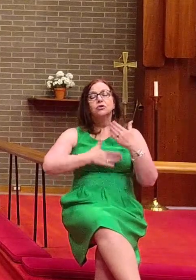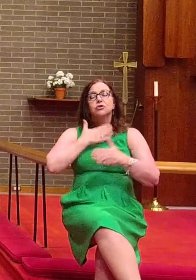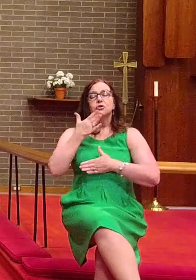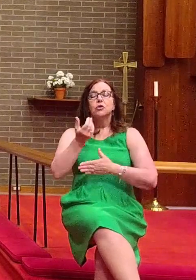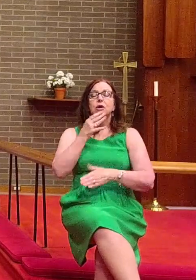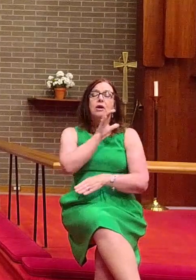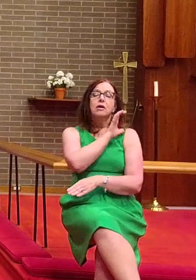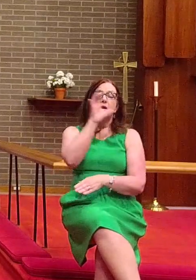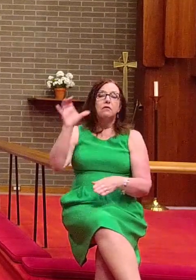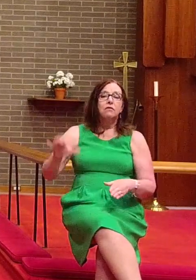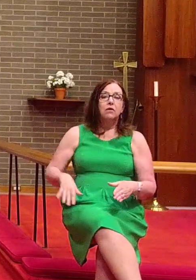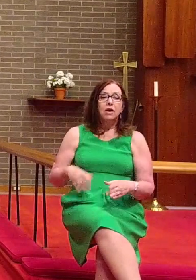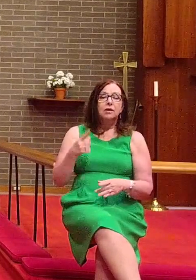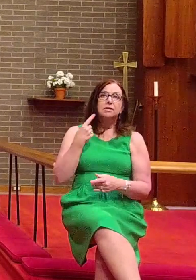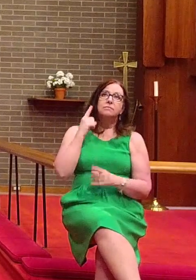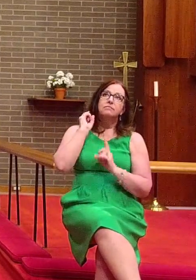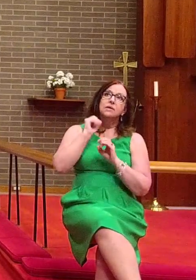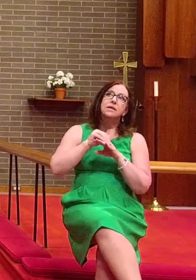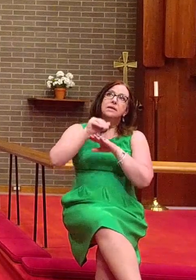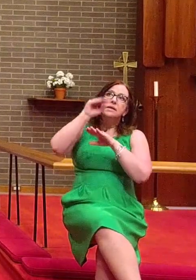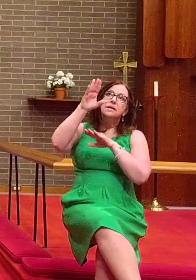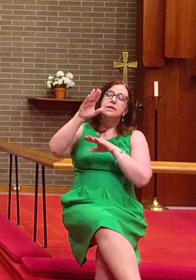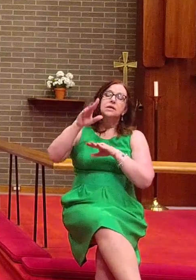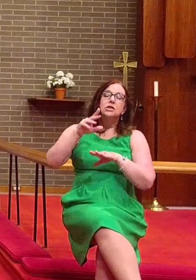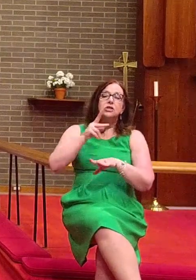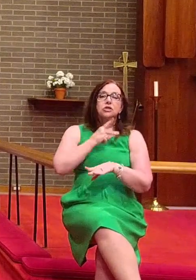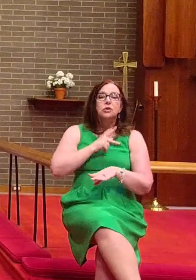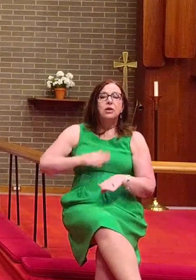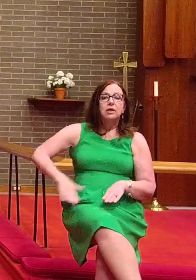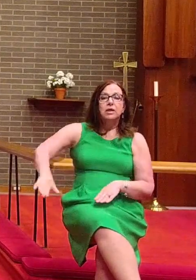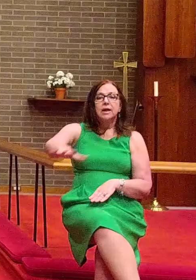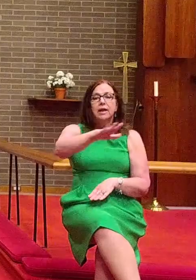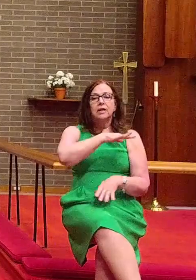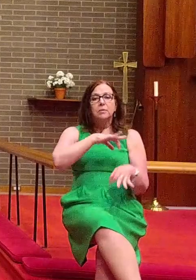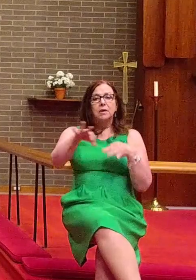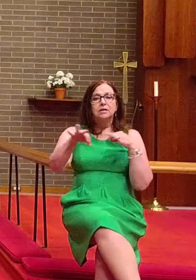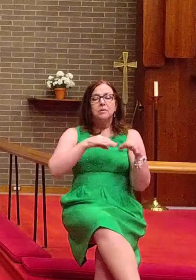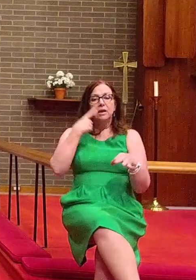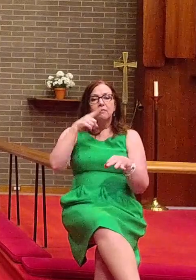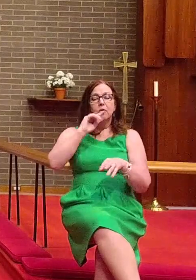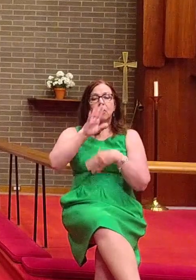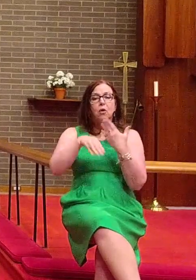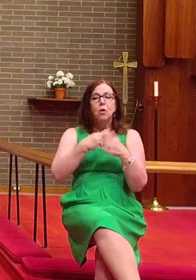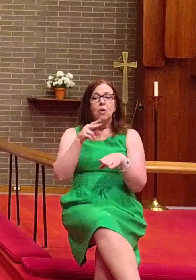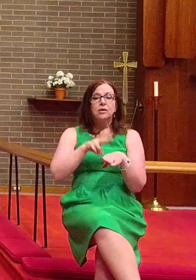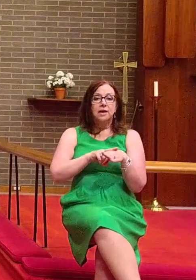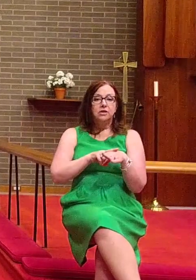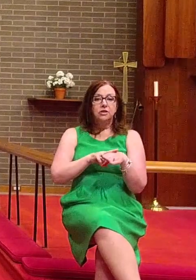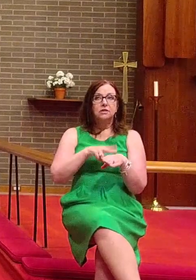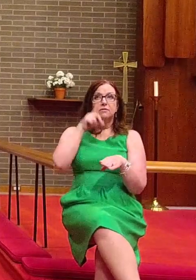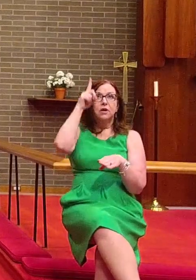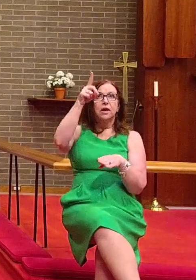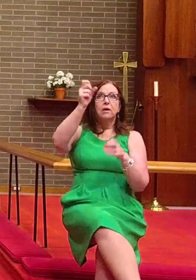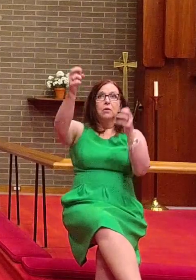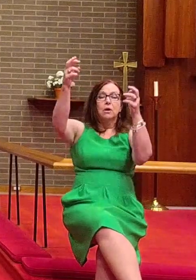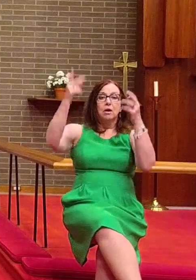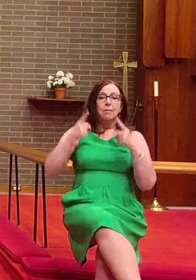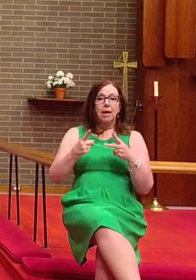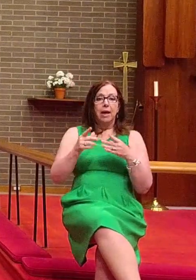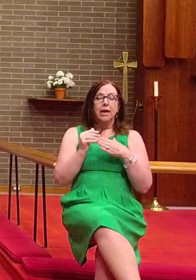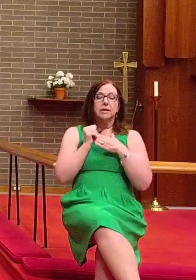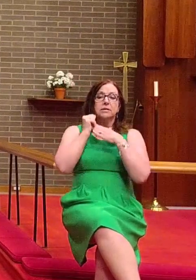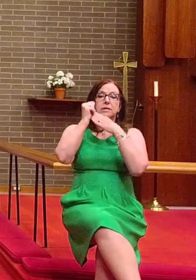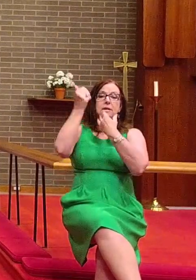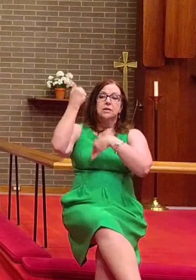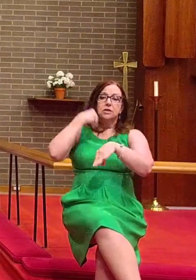to the kingdom, to all nations. For he will come back to take us to be with him one